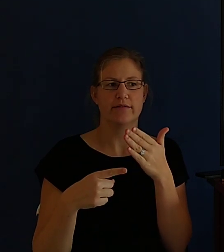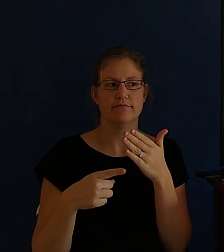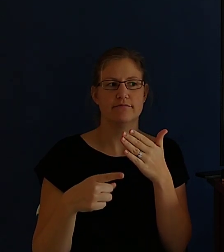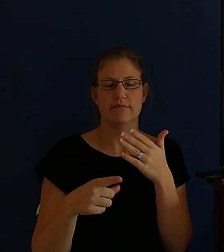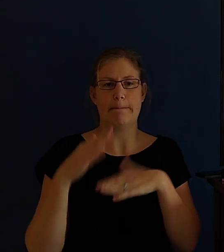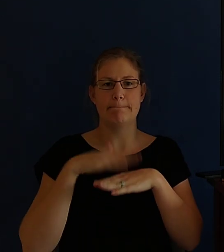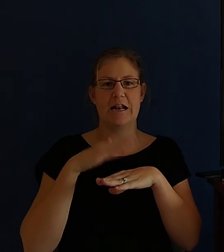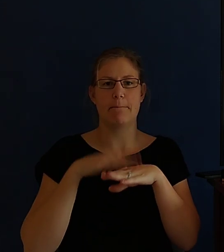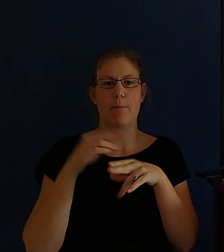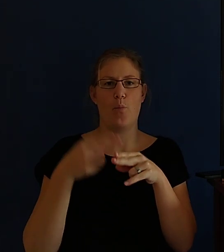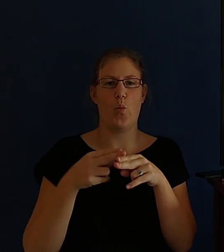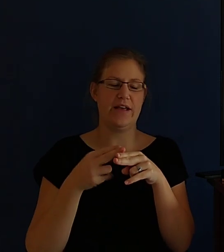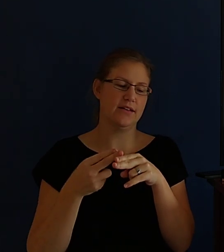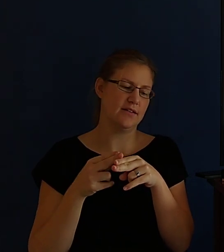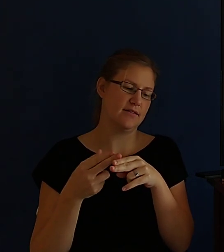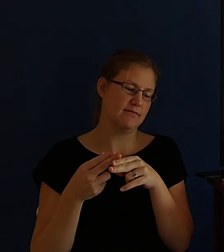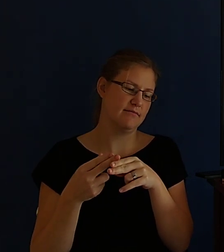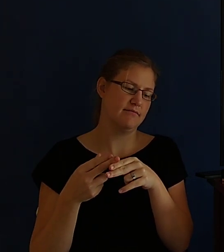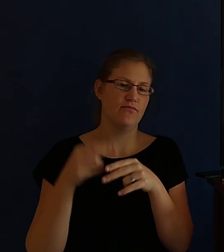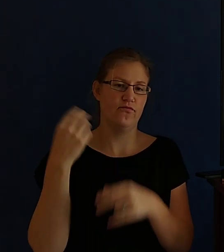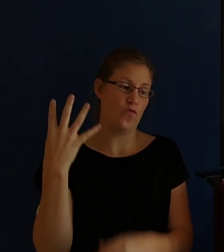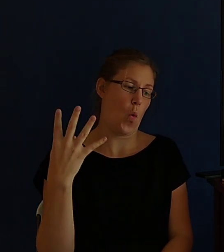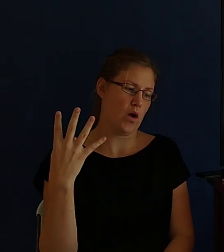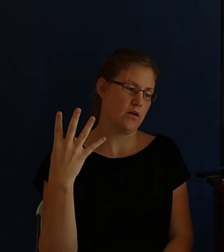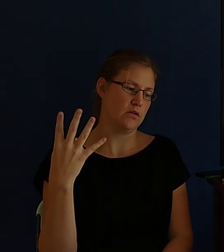the minimum weight here? It's 4, which is 1 and 2.